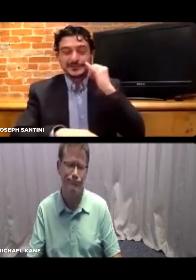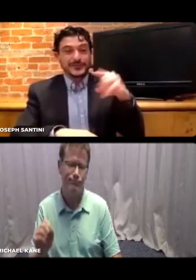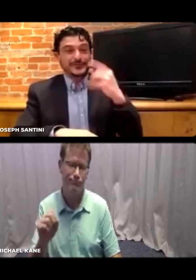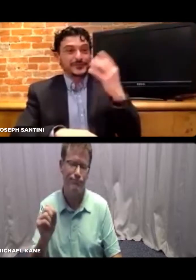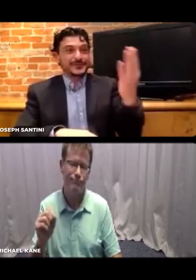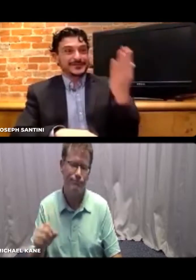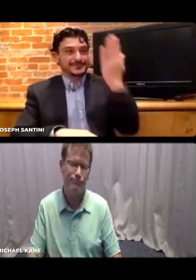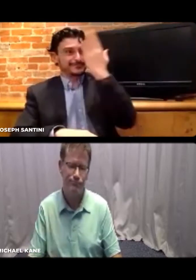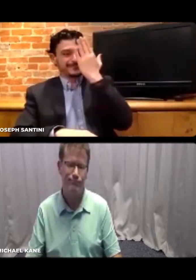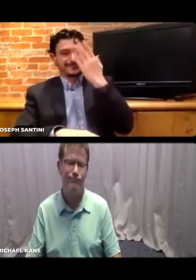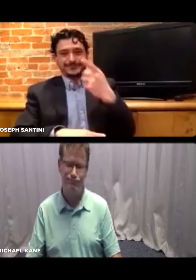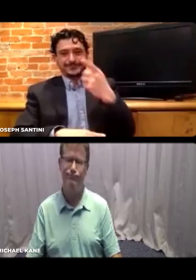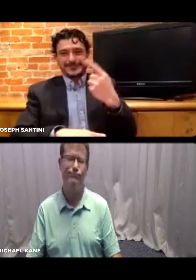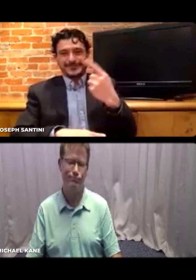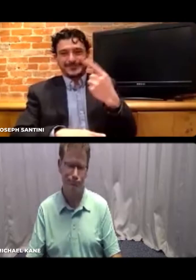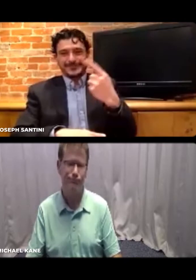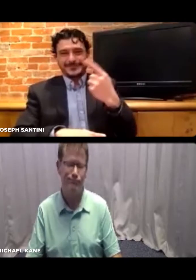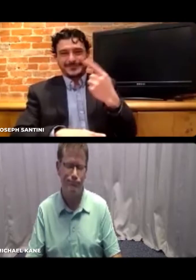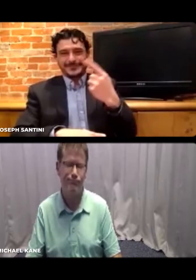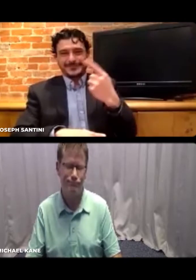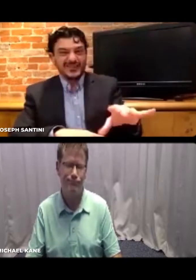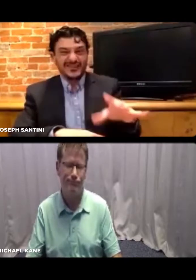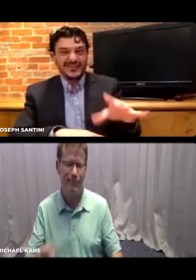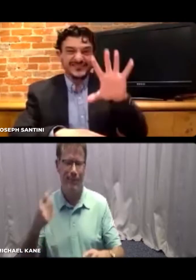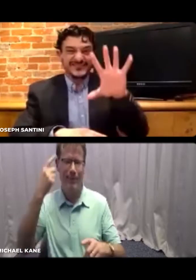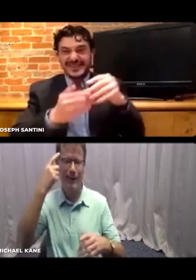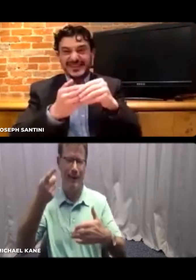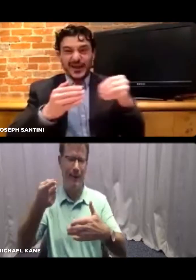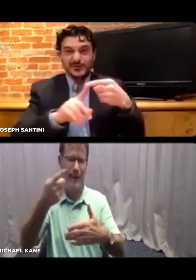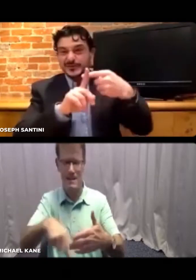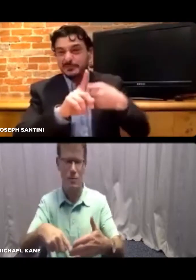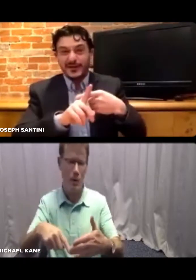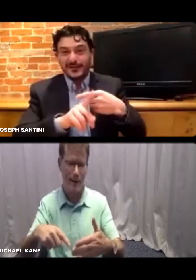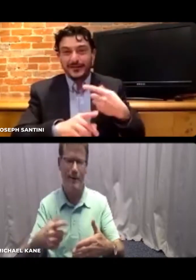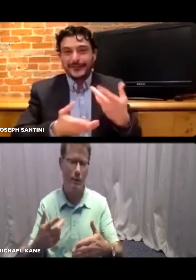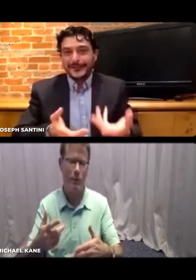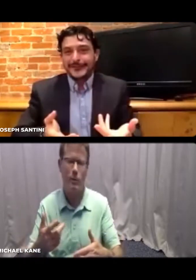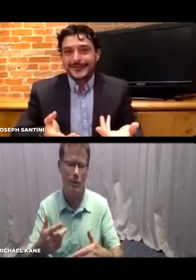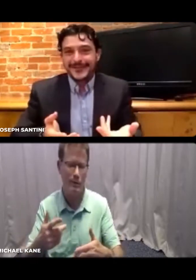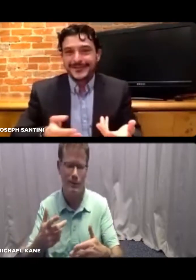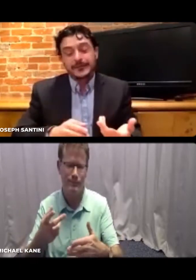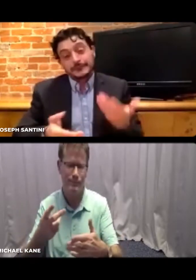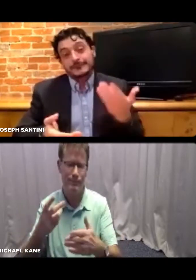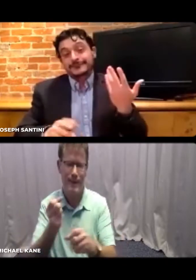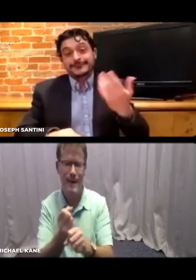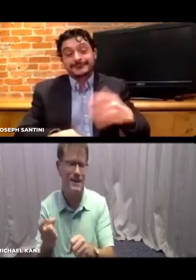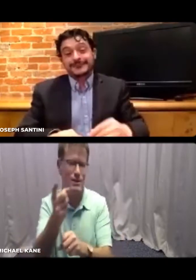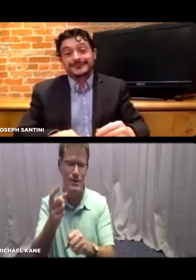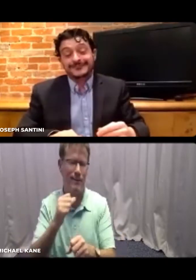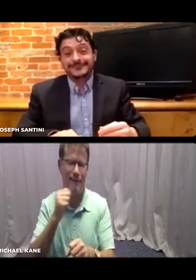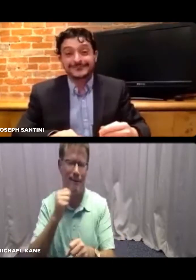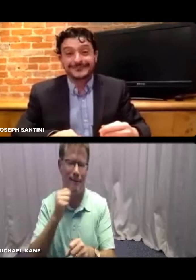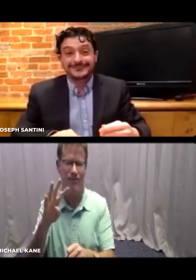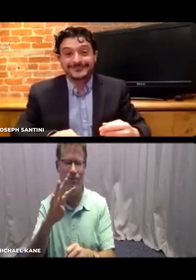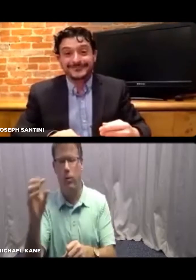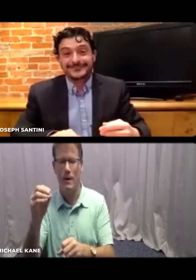life. They're thinking about now, and they're thinking $50 a month? Put that away? Right. They're just thinking about next week or maybe next year, but not